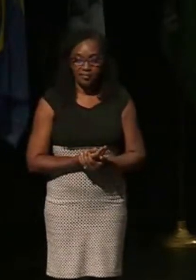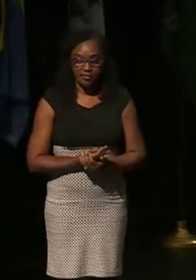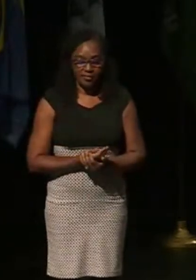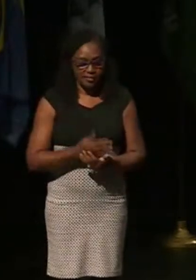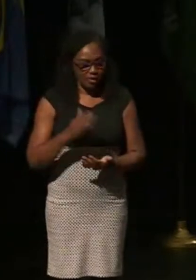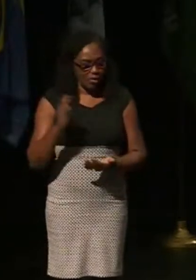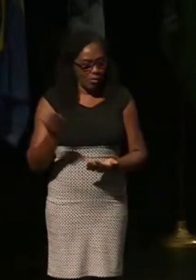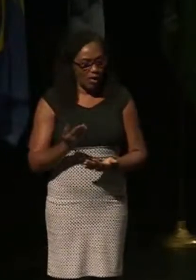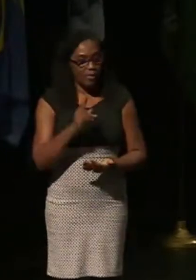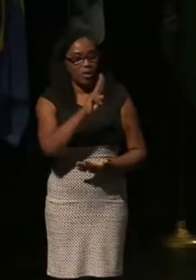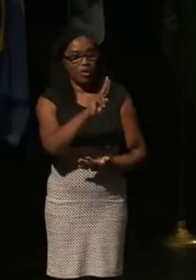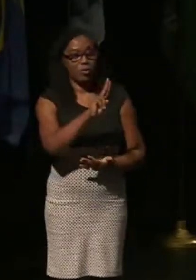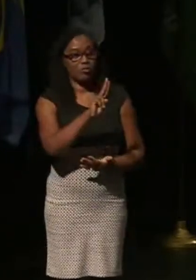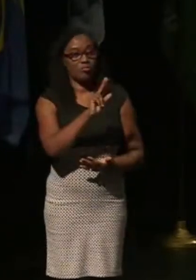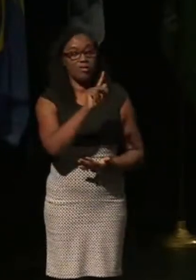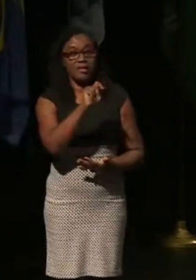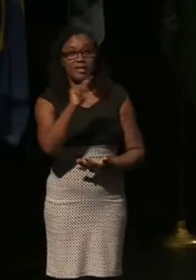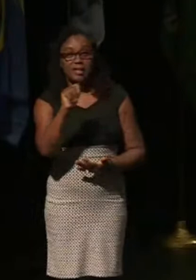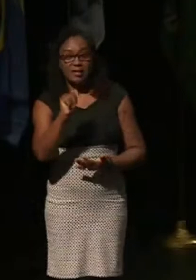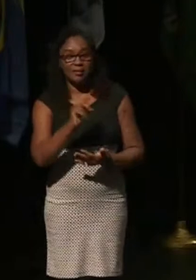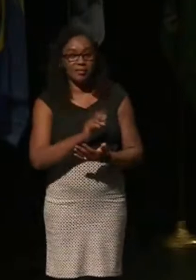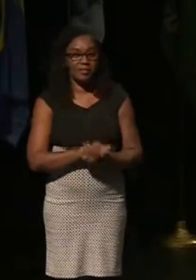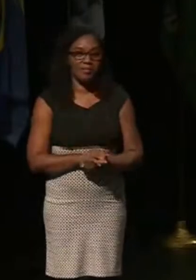Welcome to the University of Trinidad and Tobago's